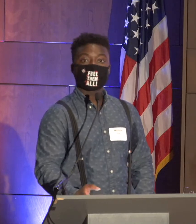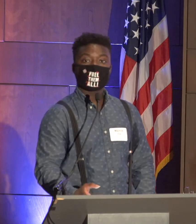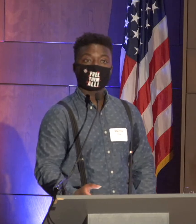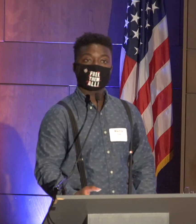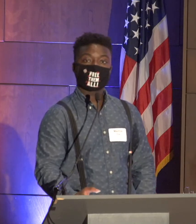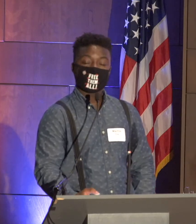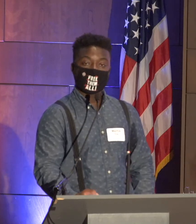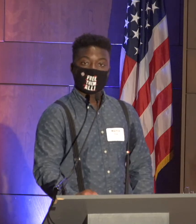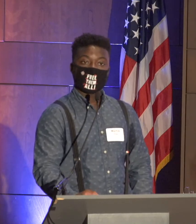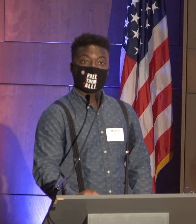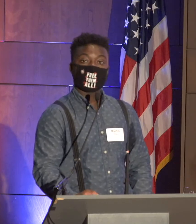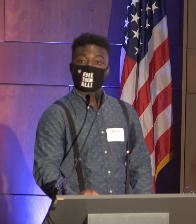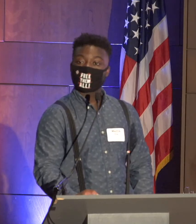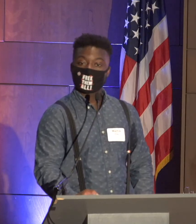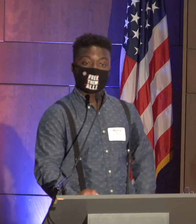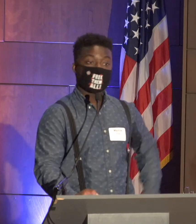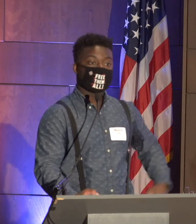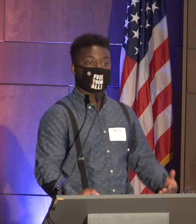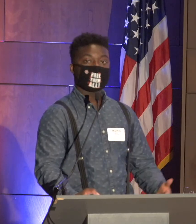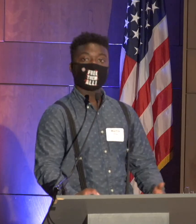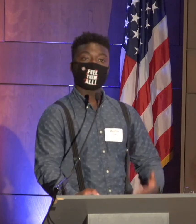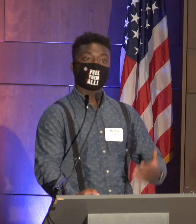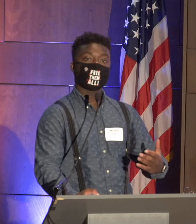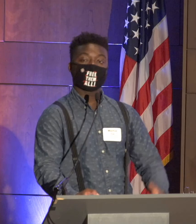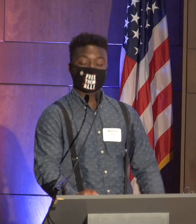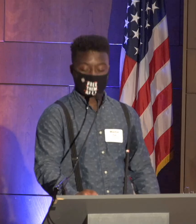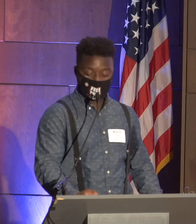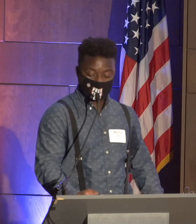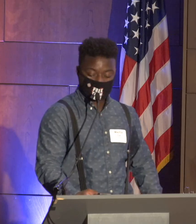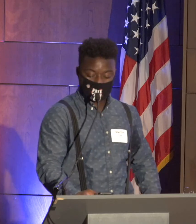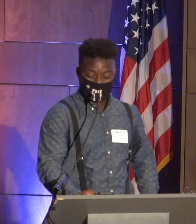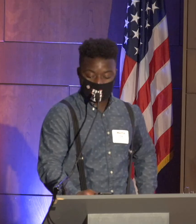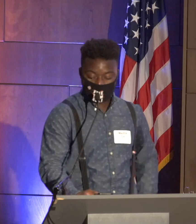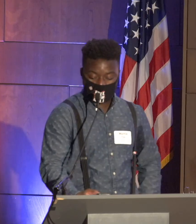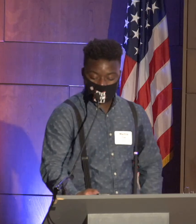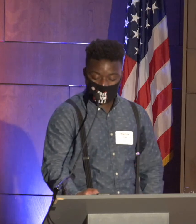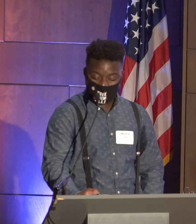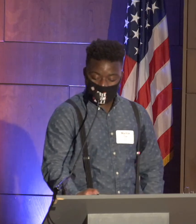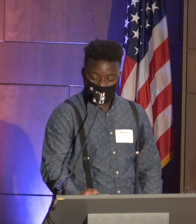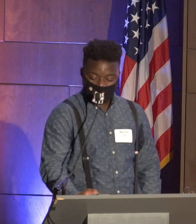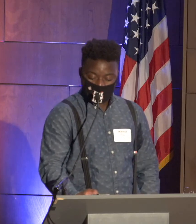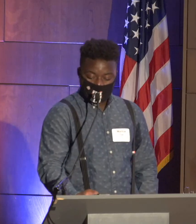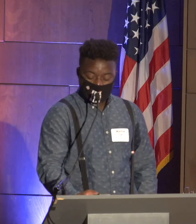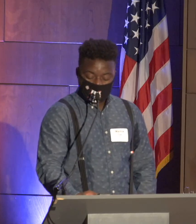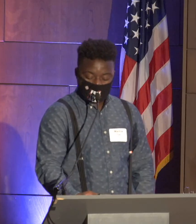to address the people sitting here and the ones who are viewing right now.